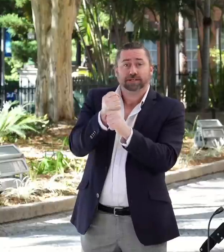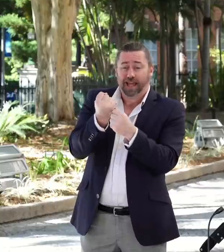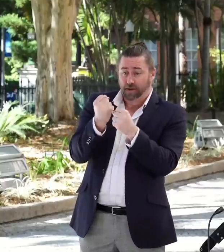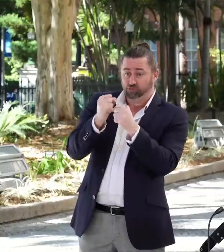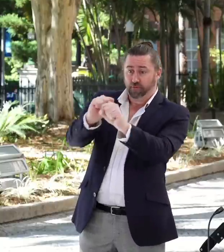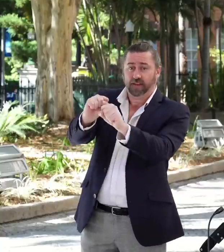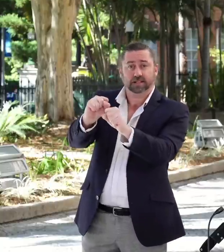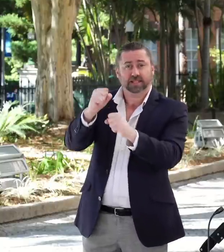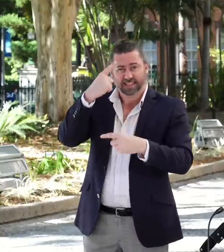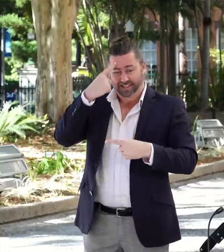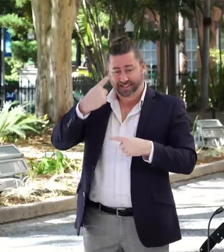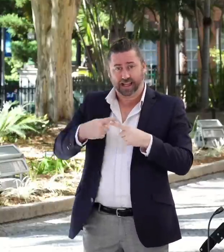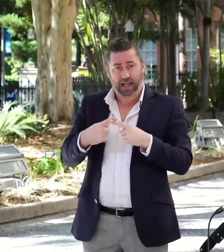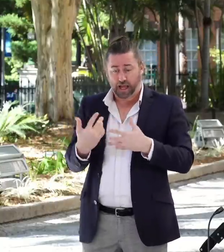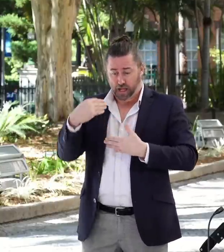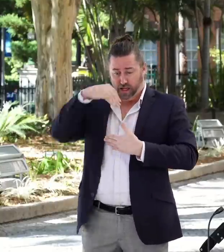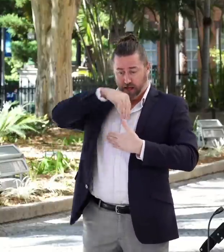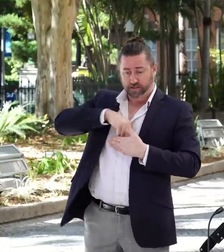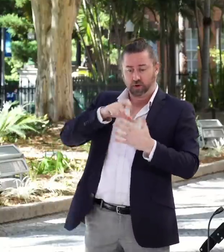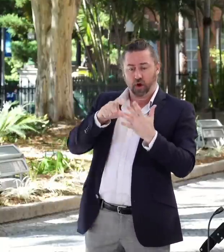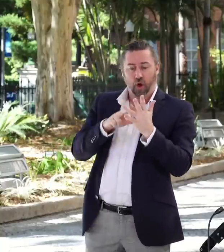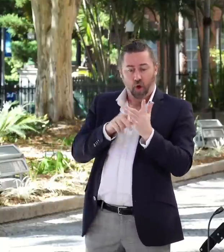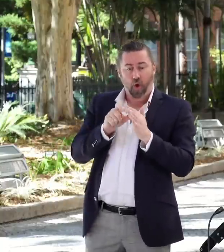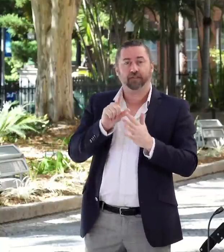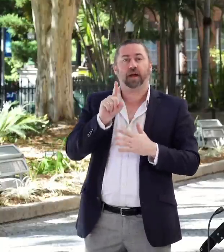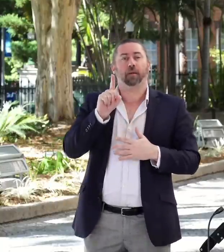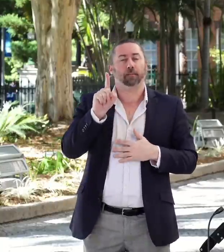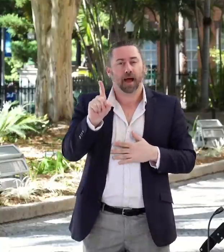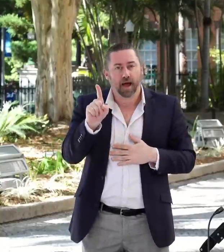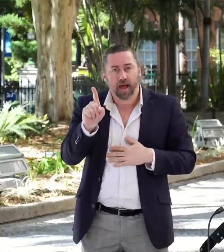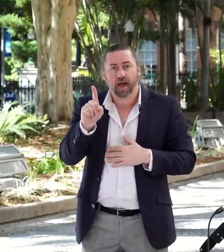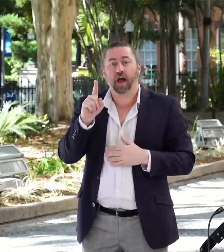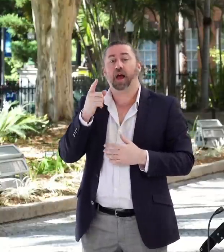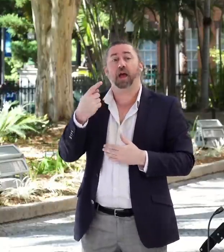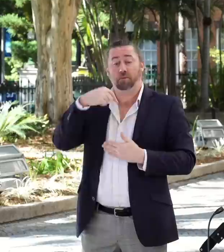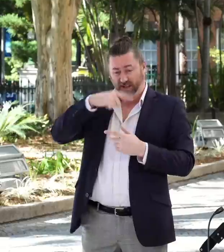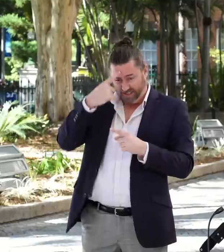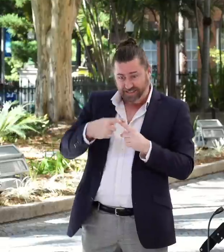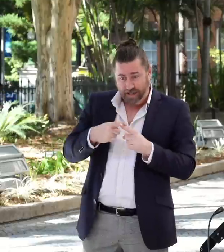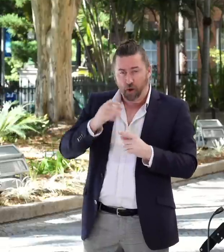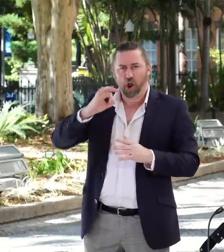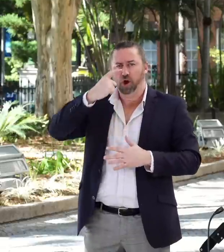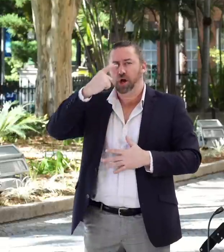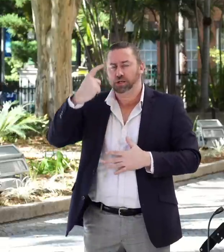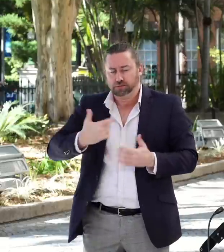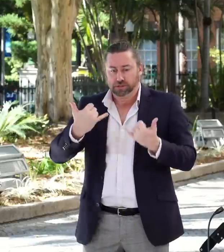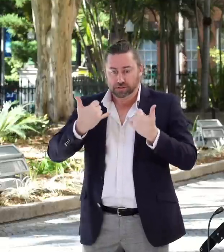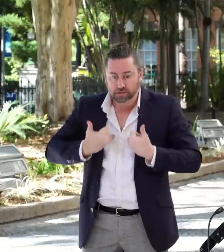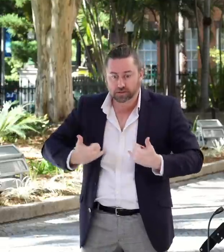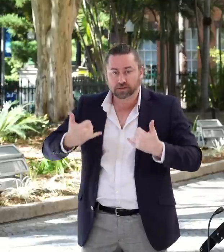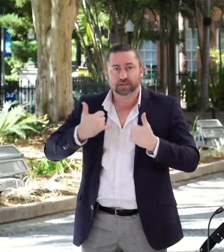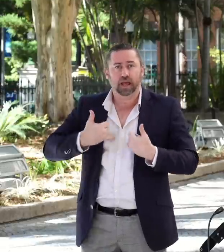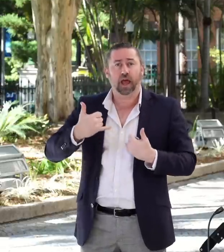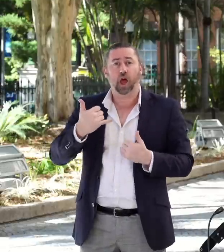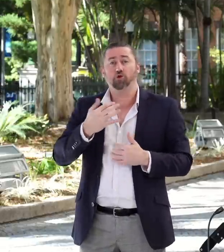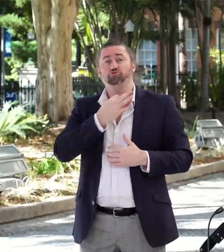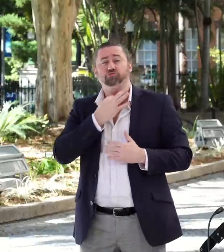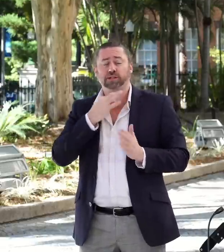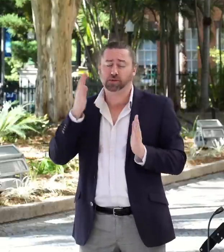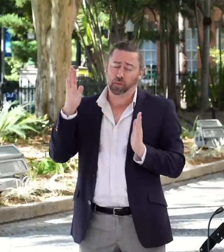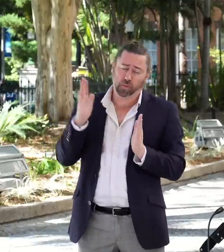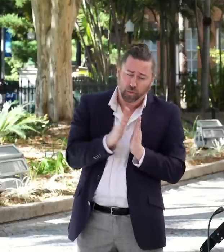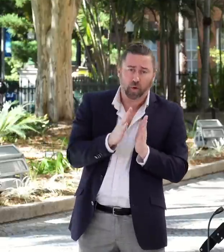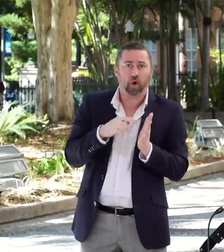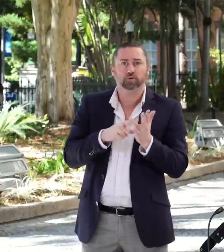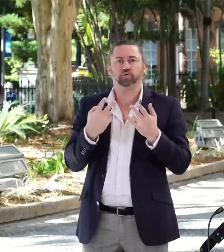preventing infection, but they're very effective against preventing severe disease and death, which is why each of us as individuals,